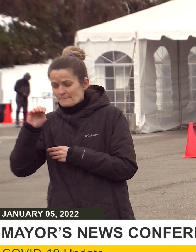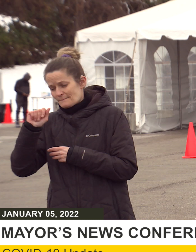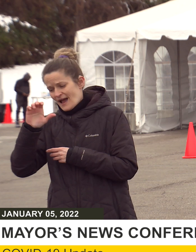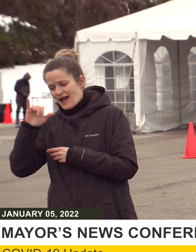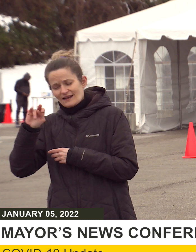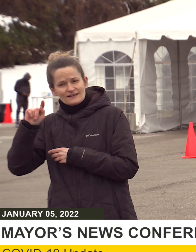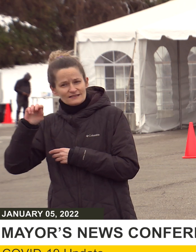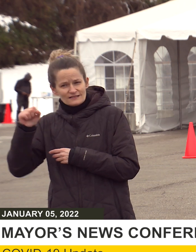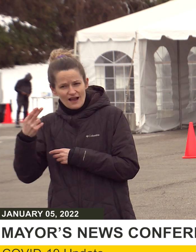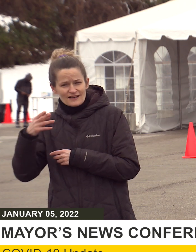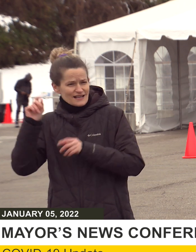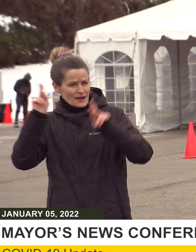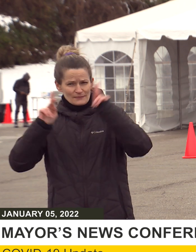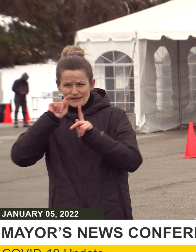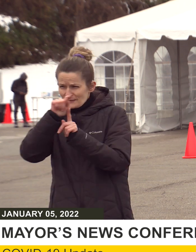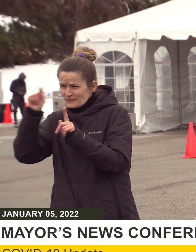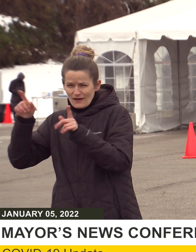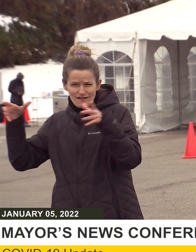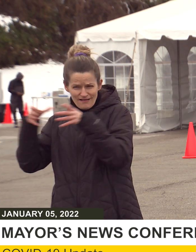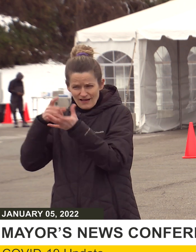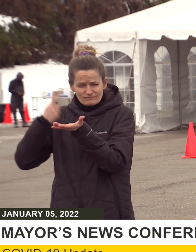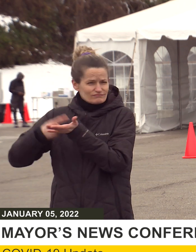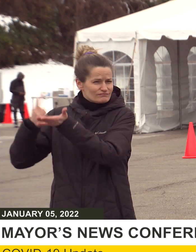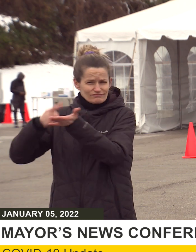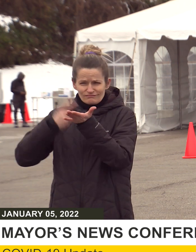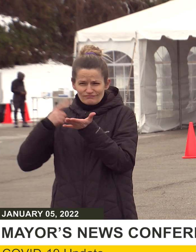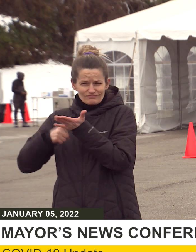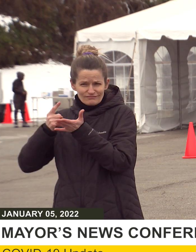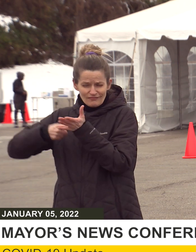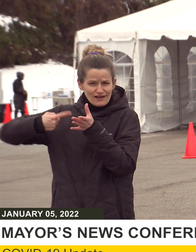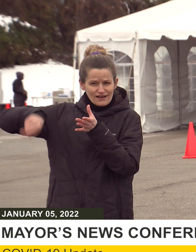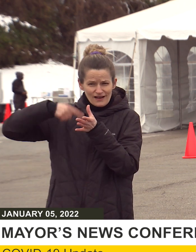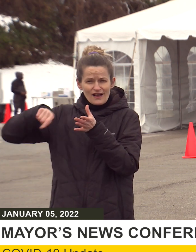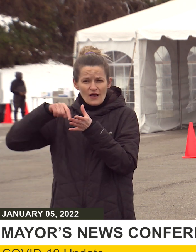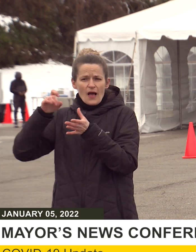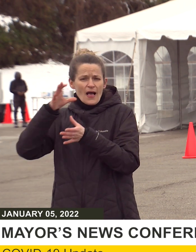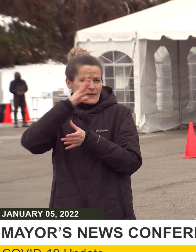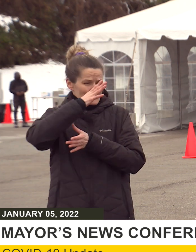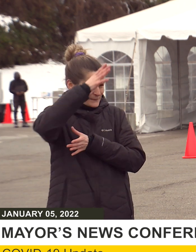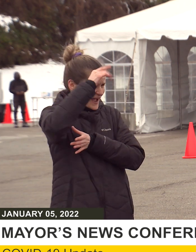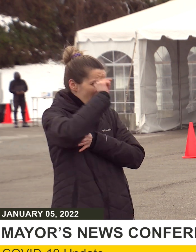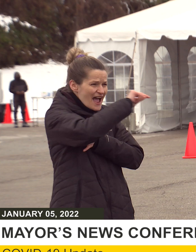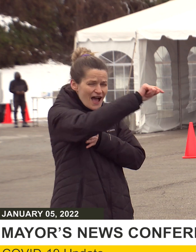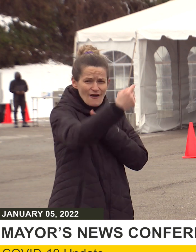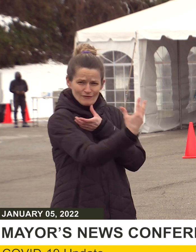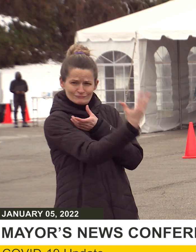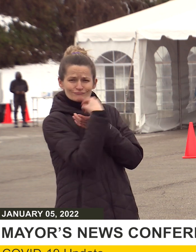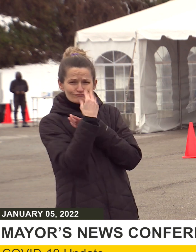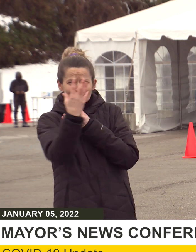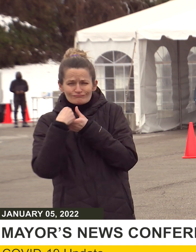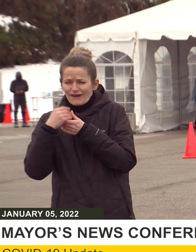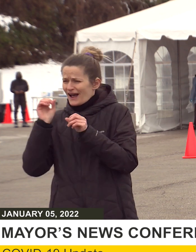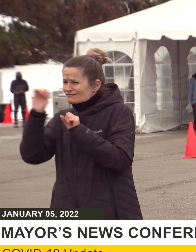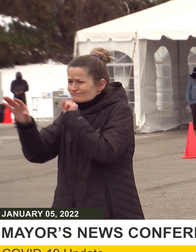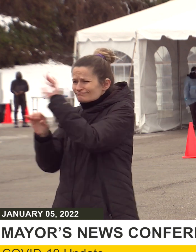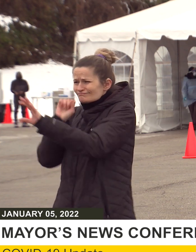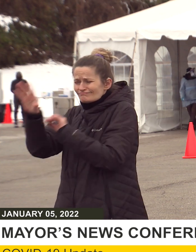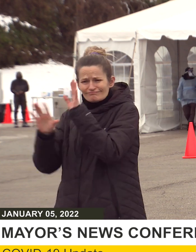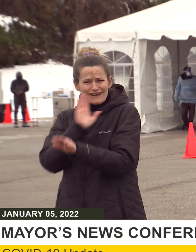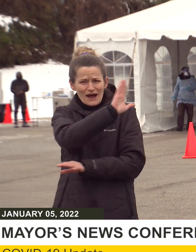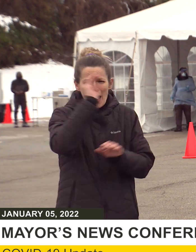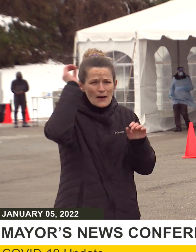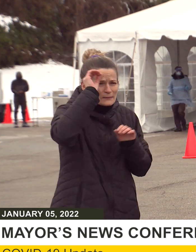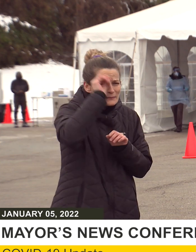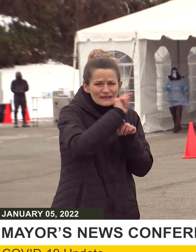Antonio Hayes. I hear from parents, teachers, but most importantly, I hear directly from students all the time who tell